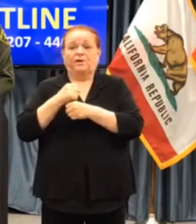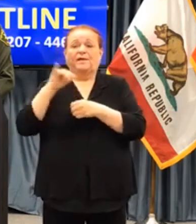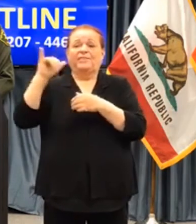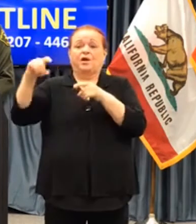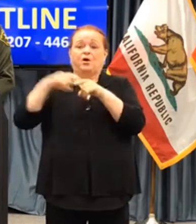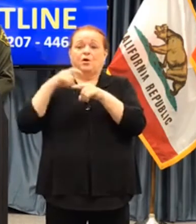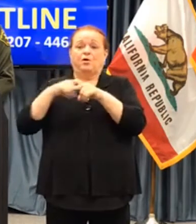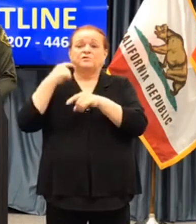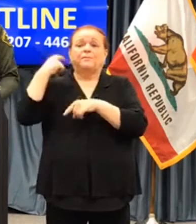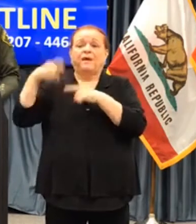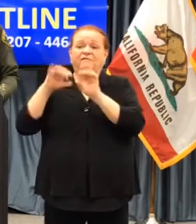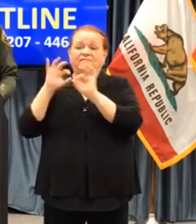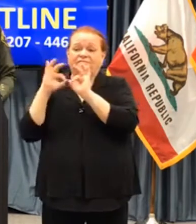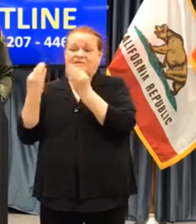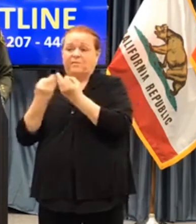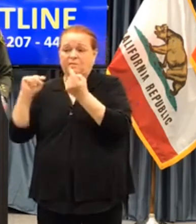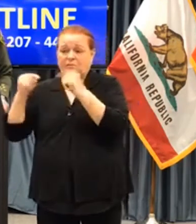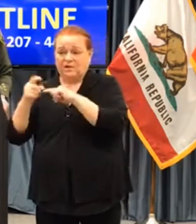Okay, thank you. You're welcome.